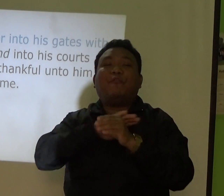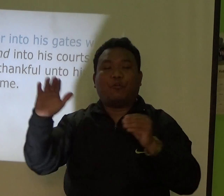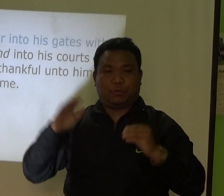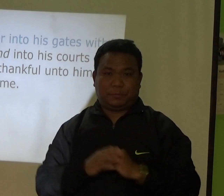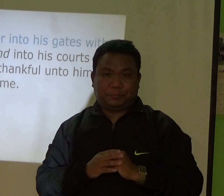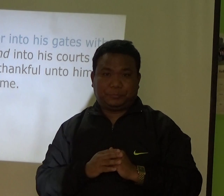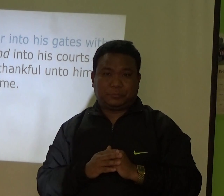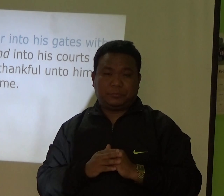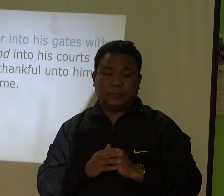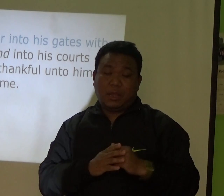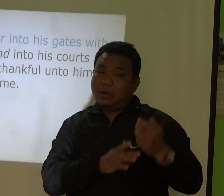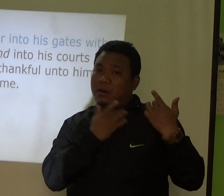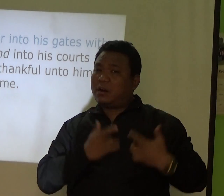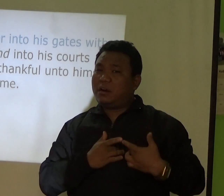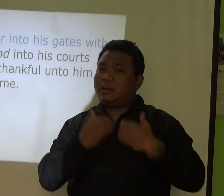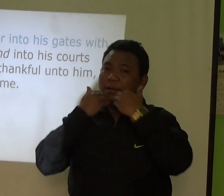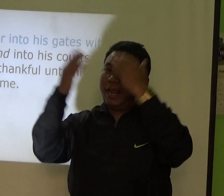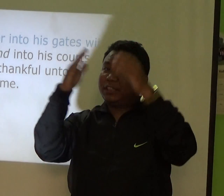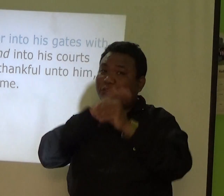thankful. Heart thankful.